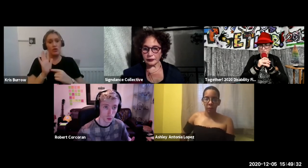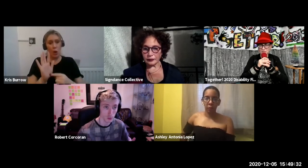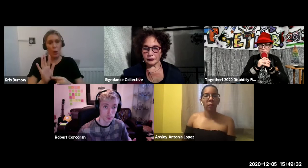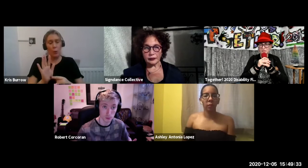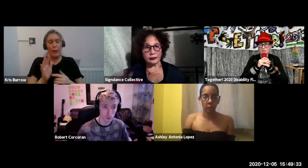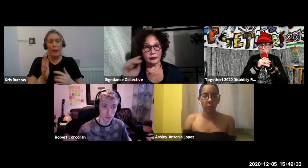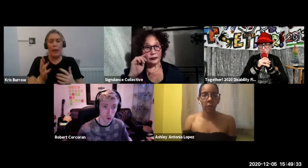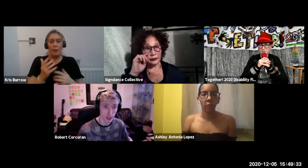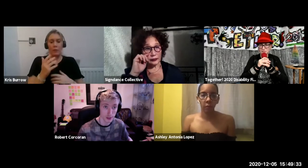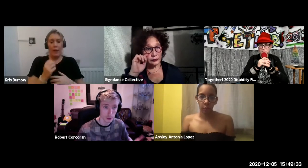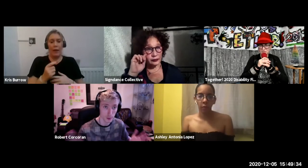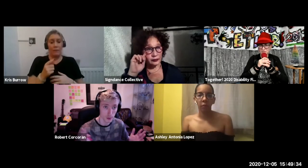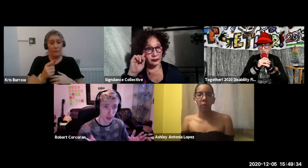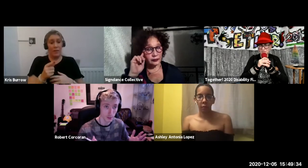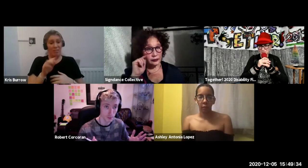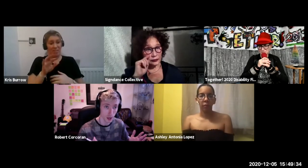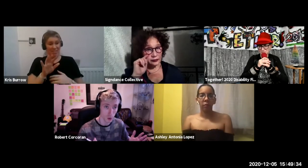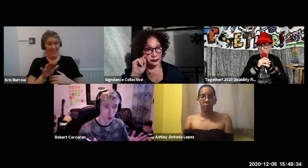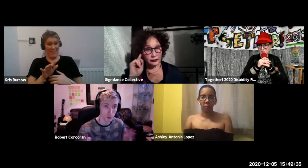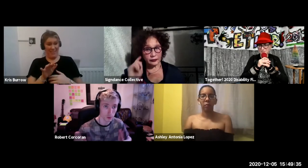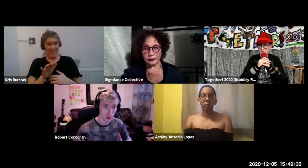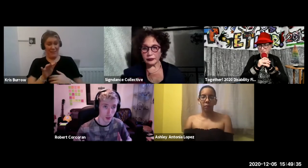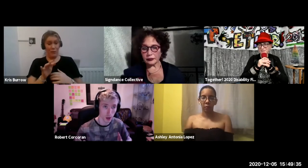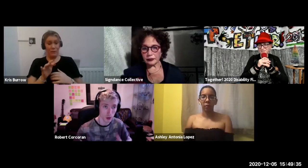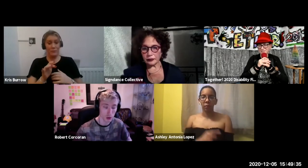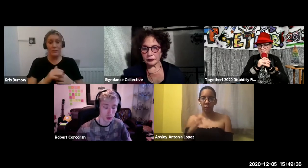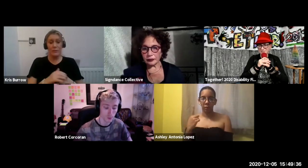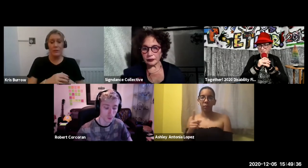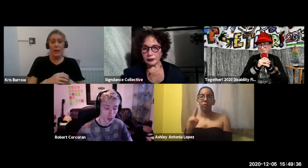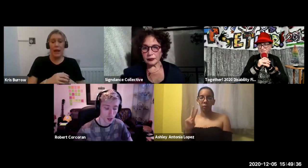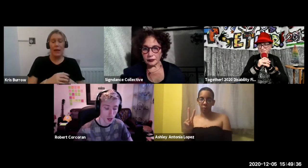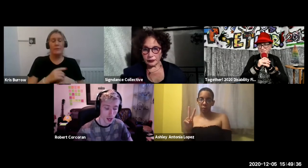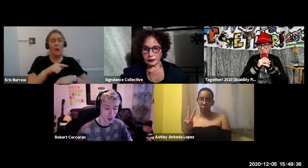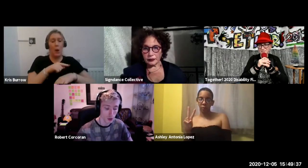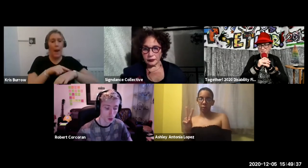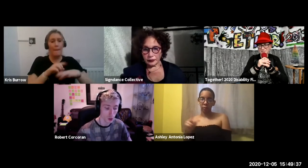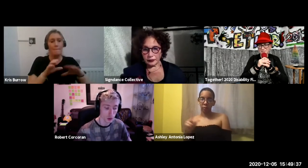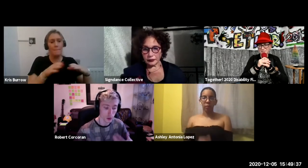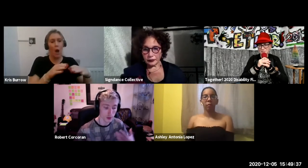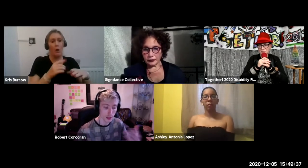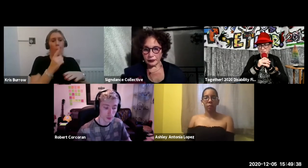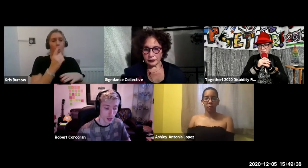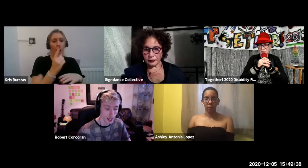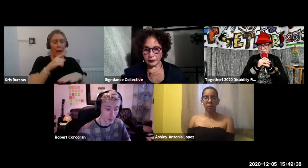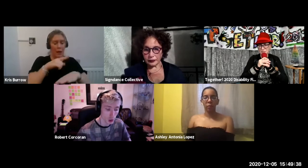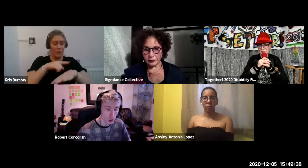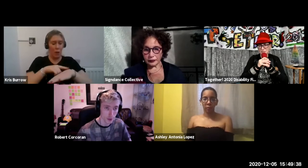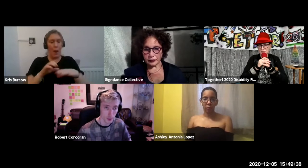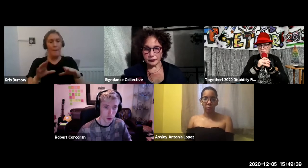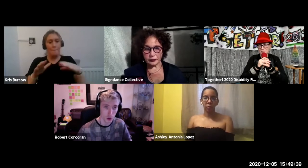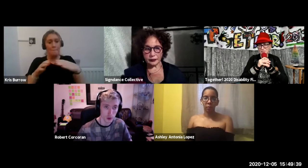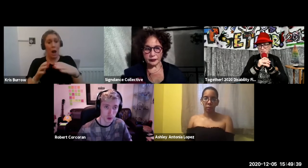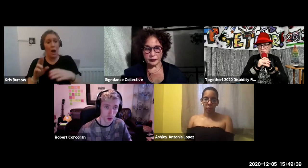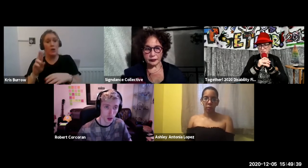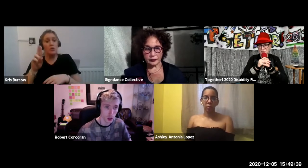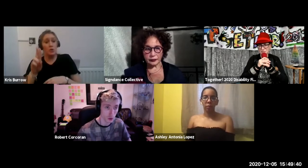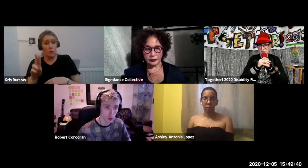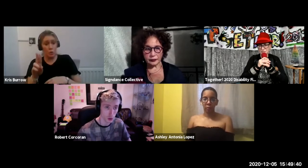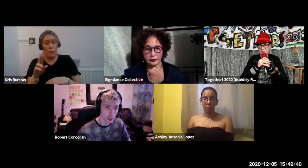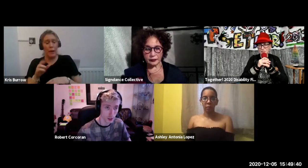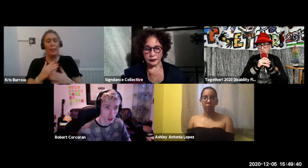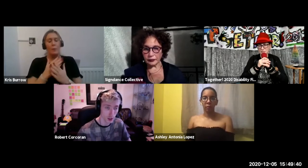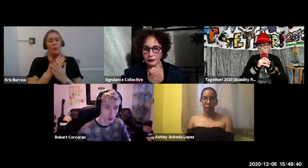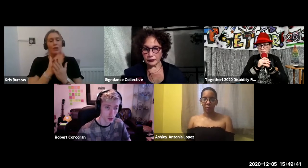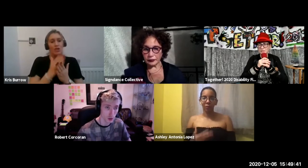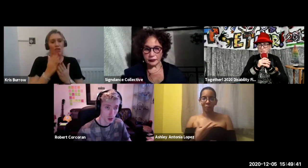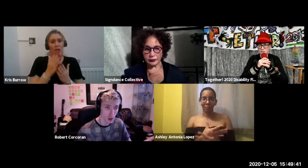that we created them: time part 1, time part 2. And we also at the same time shared them across our social